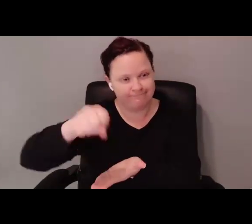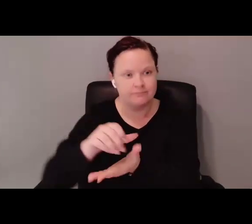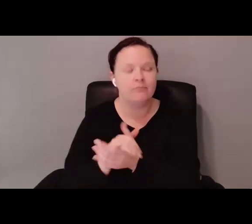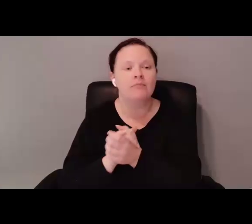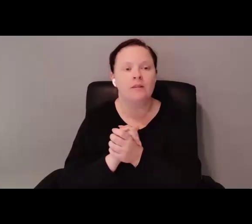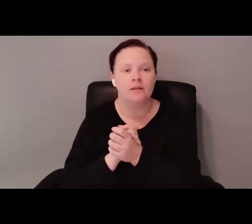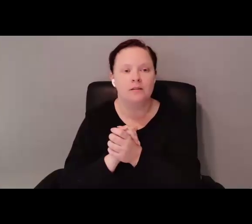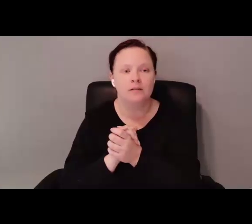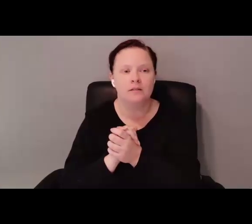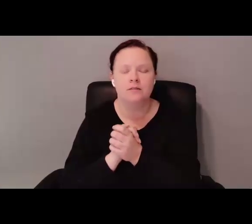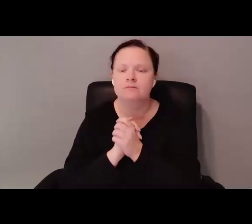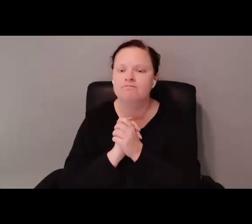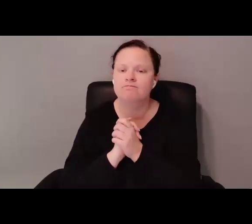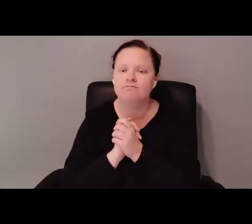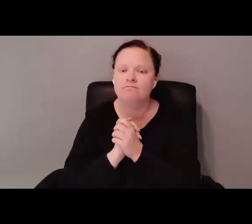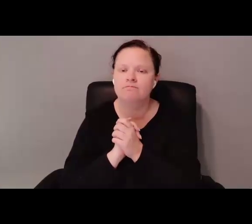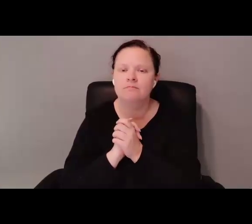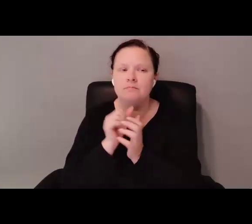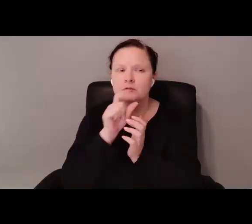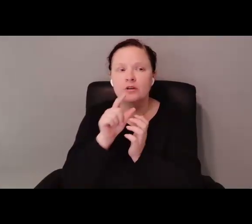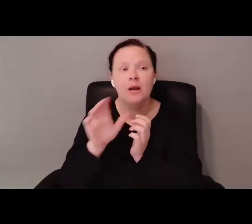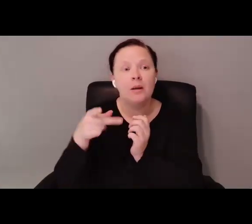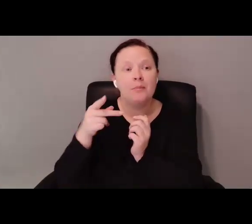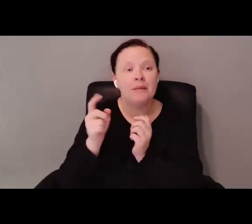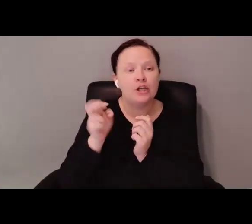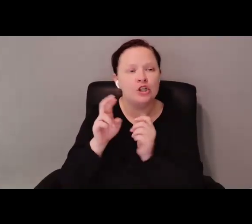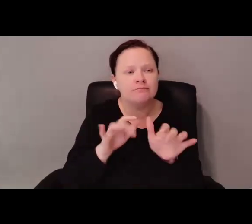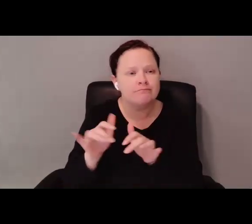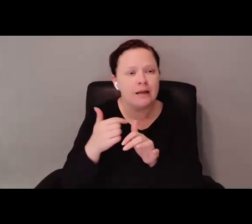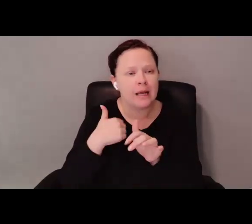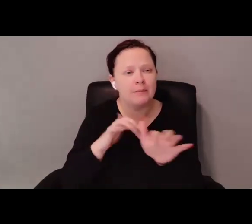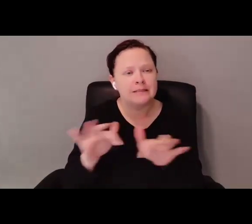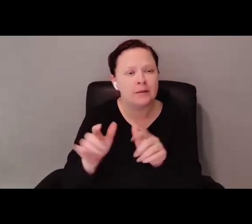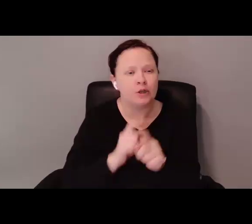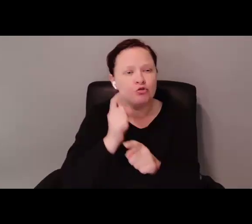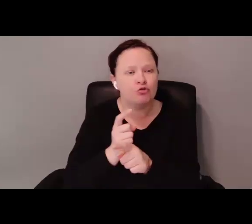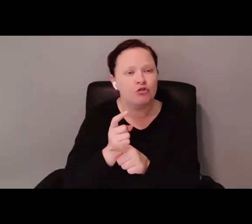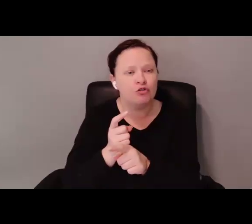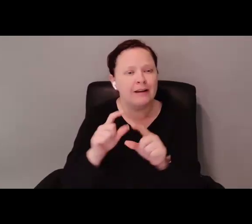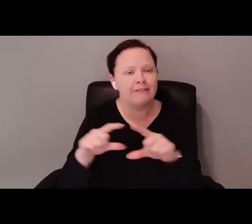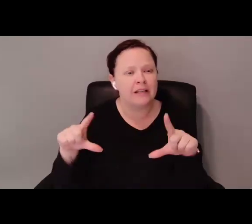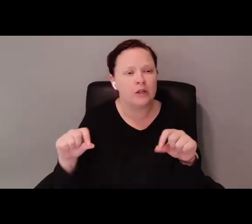let's see. I'm not sure. Peter, hi, Peter. Am I typing in the correct field?